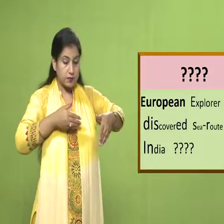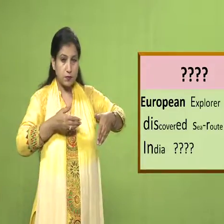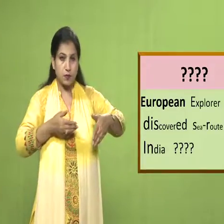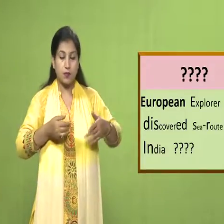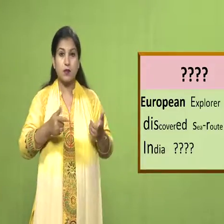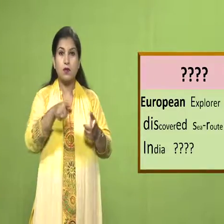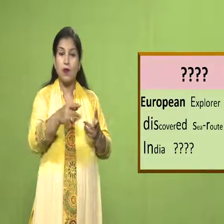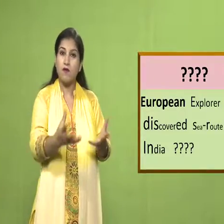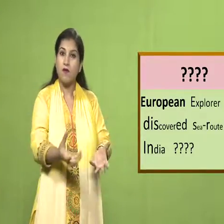to India?